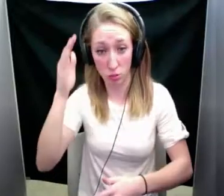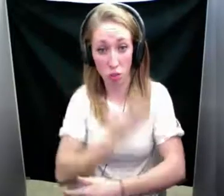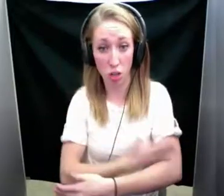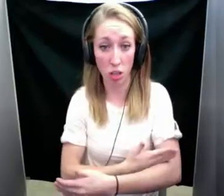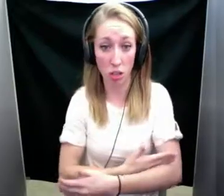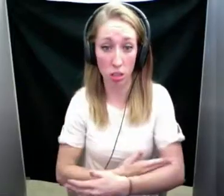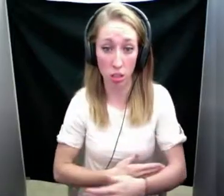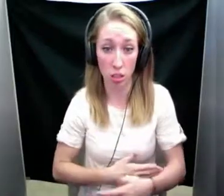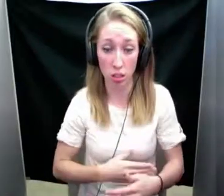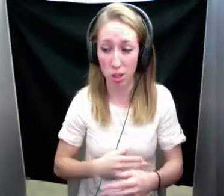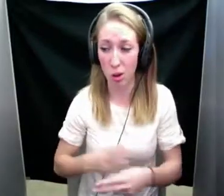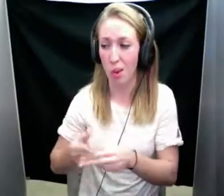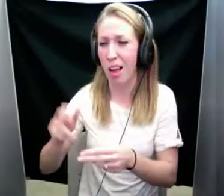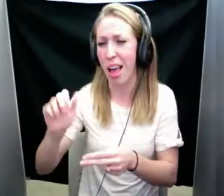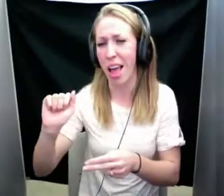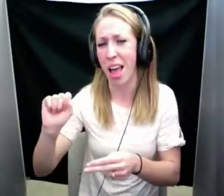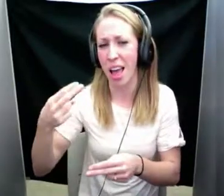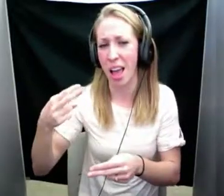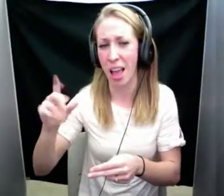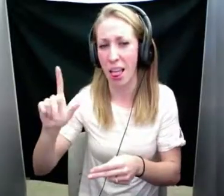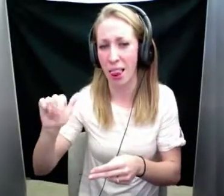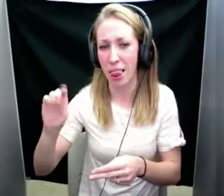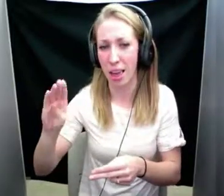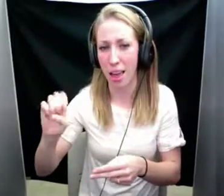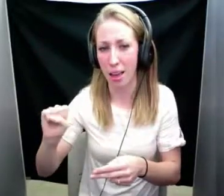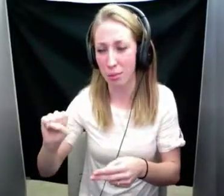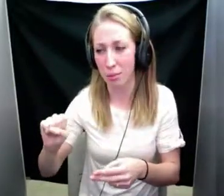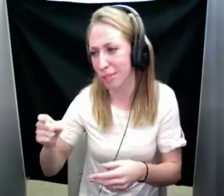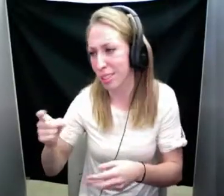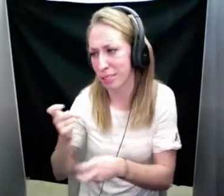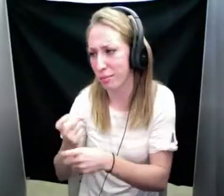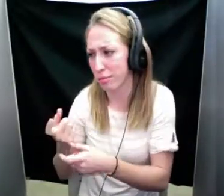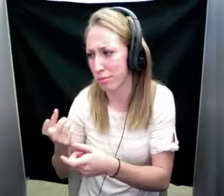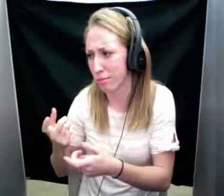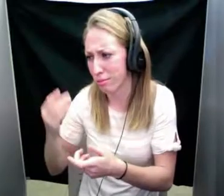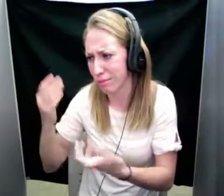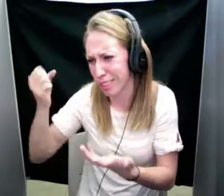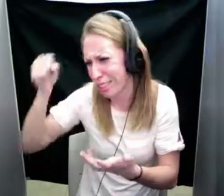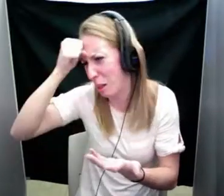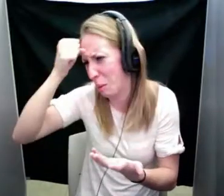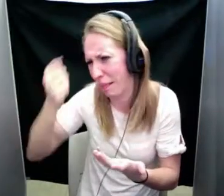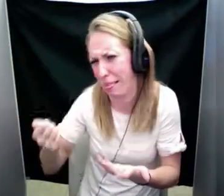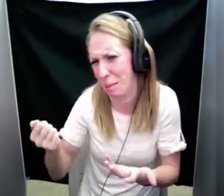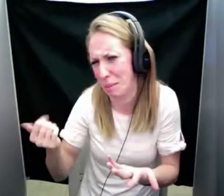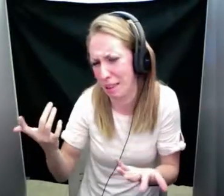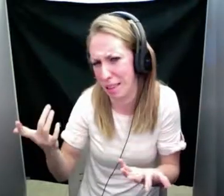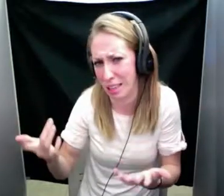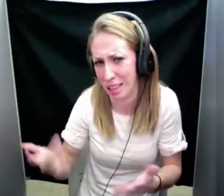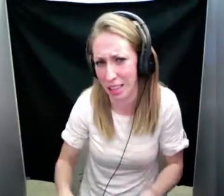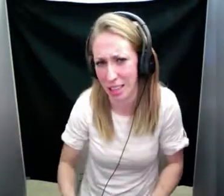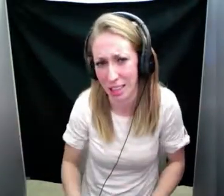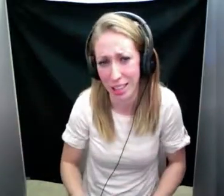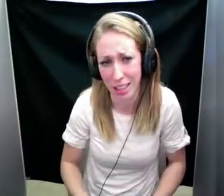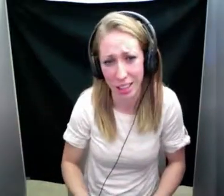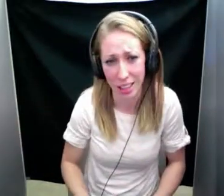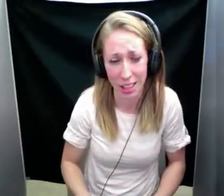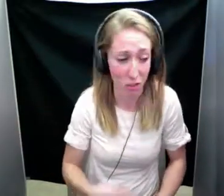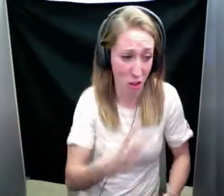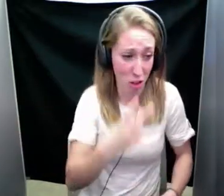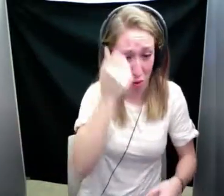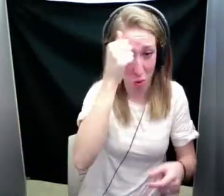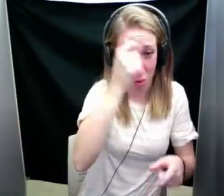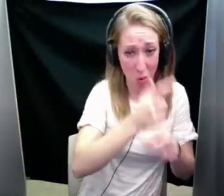around and poke in the ashes. Oh, the brothers teased him no end. They said, "What, you go out and deal with a troll? I